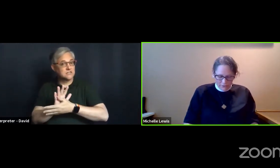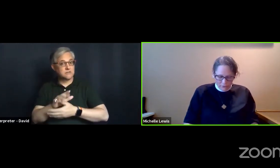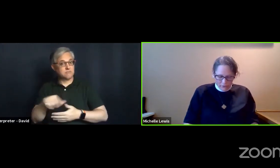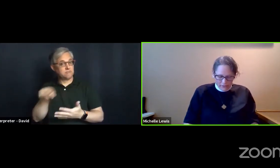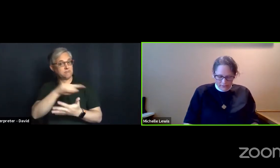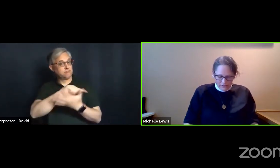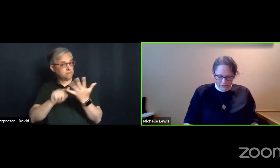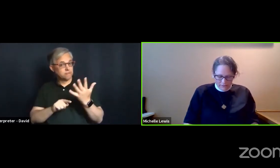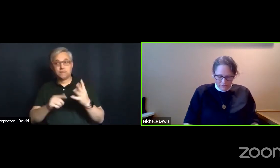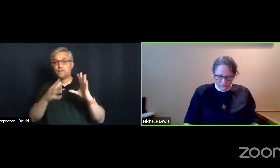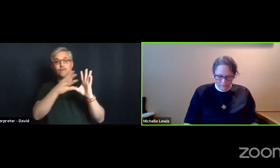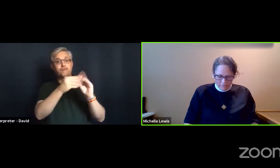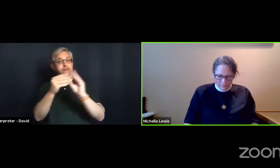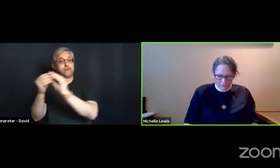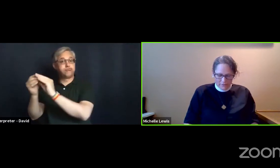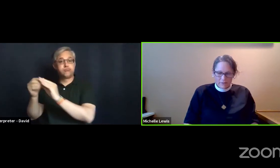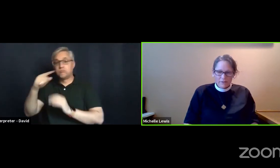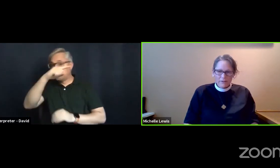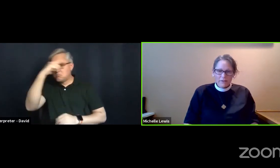these stories.